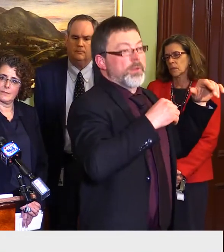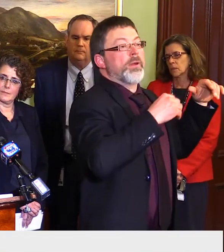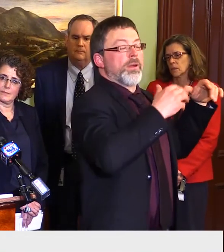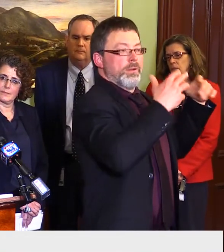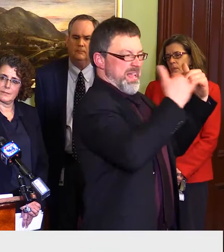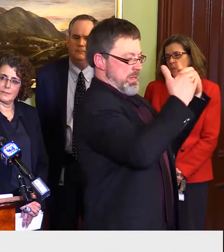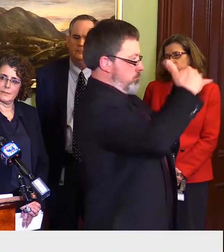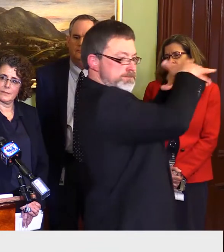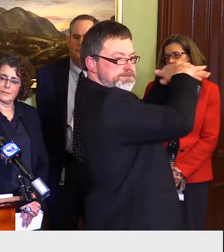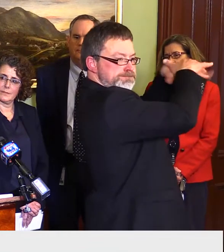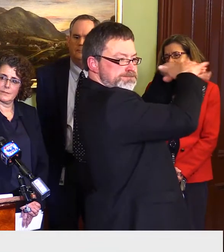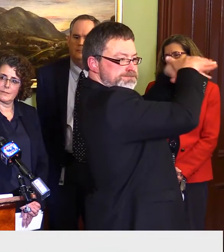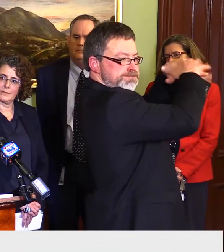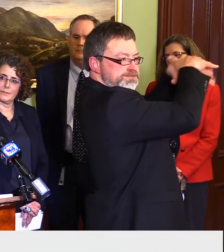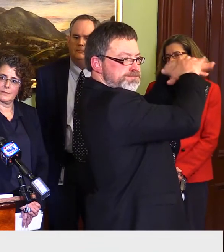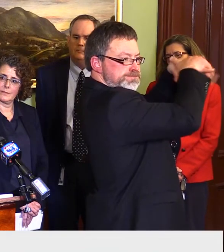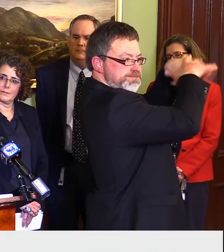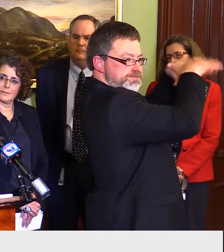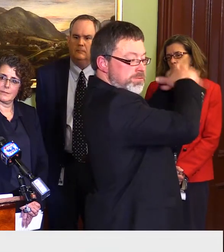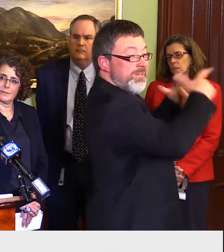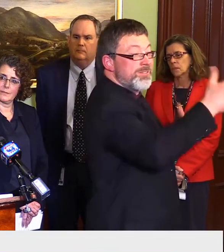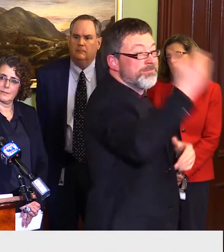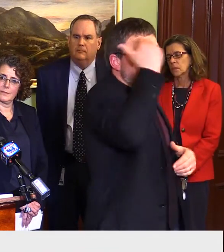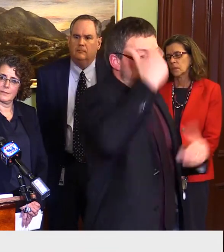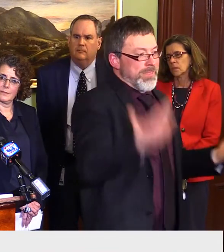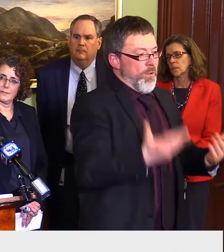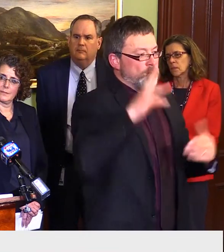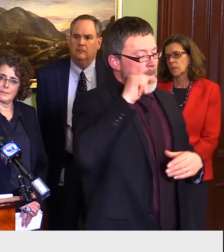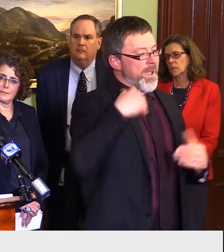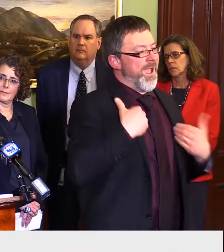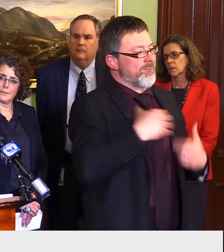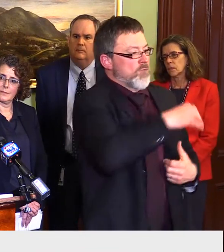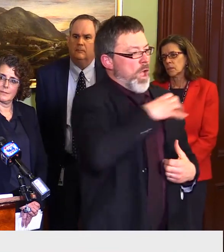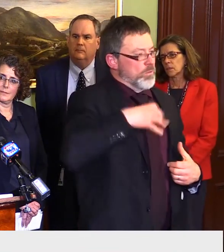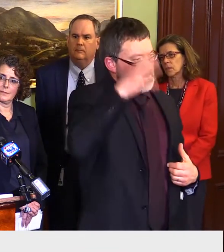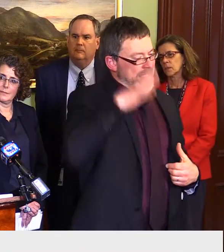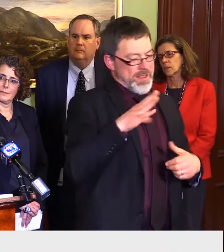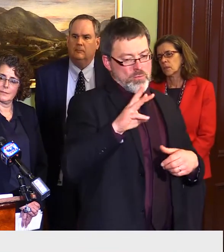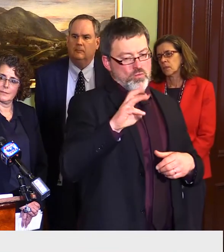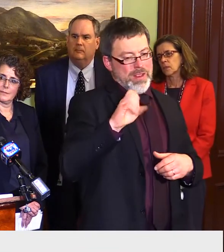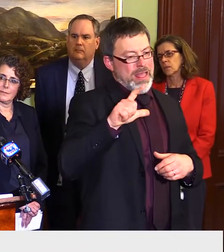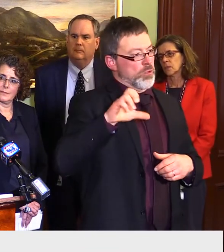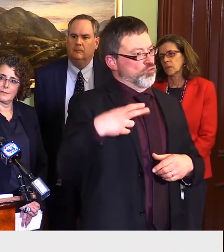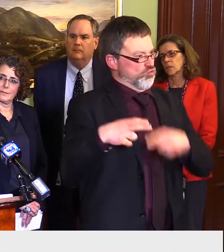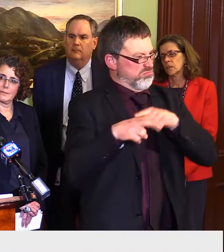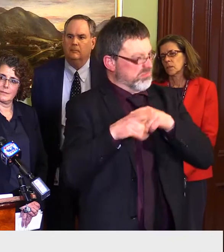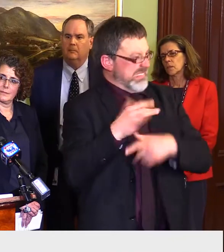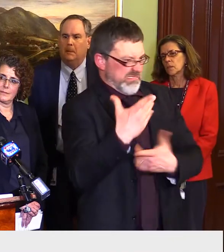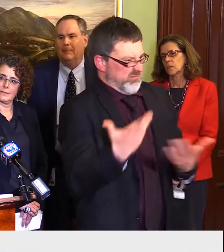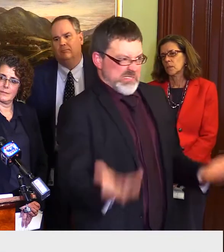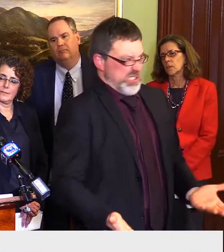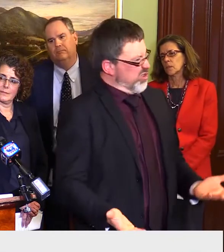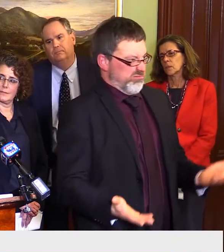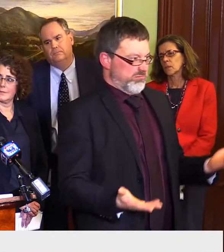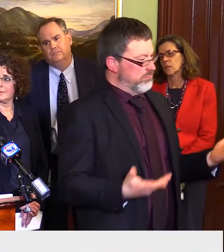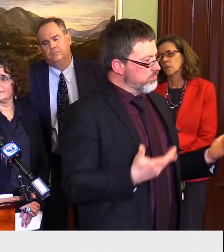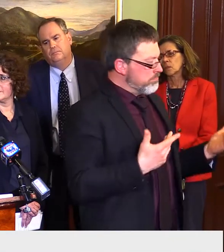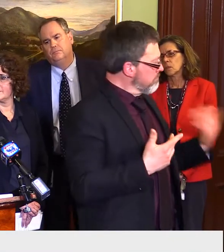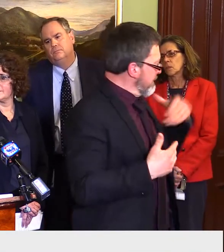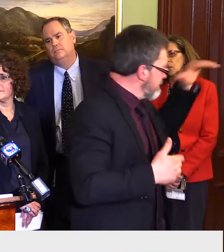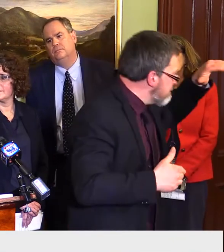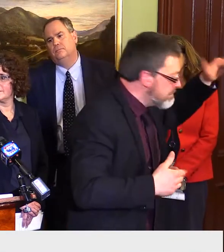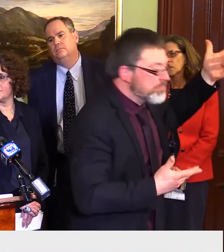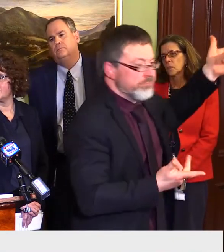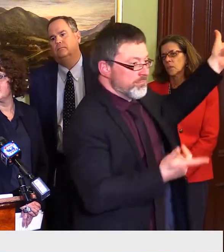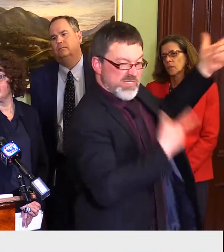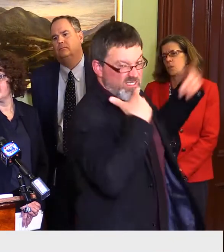welfare of U.S. citizens. Up until now, the testing protocol, probably a question for Dr. Levine, the testing protocol has been if